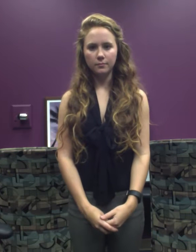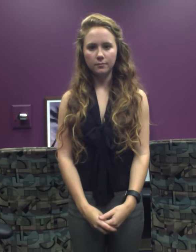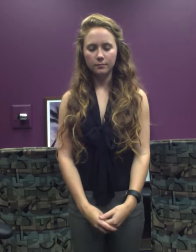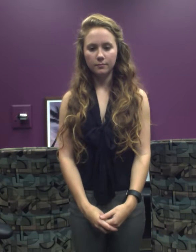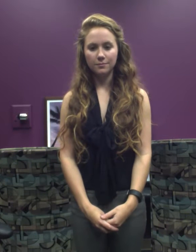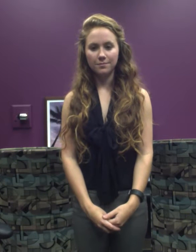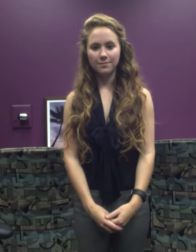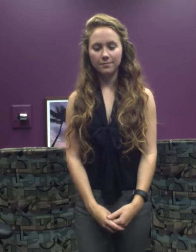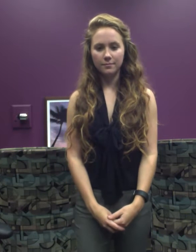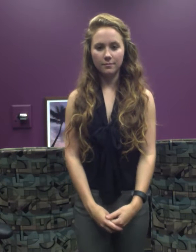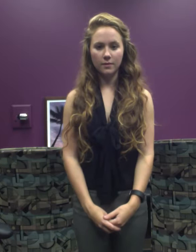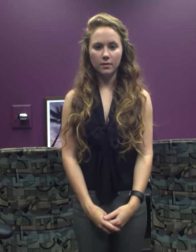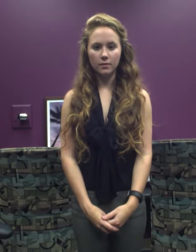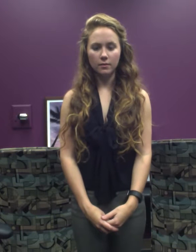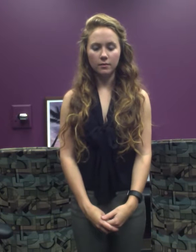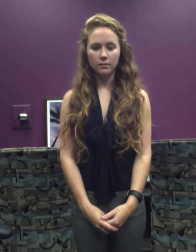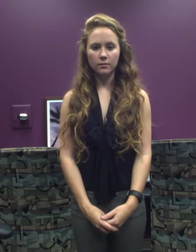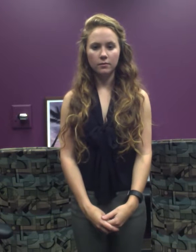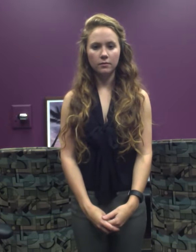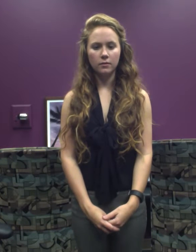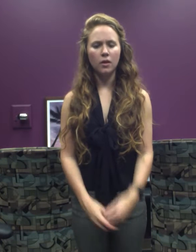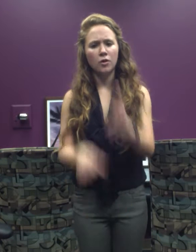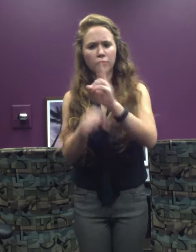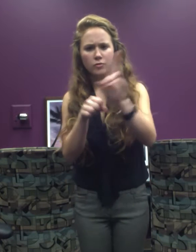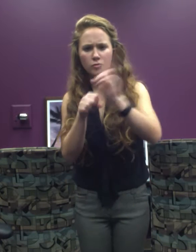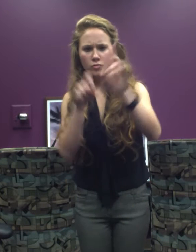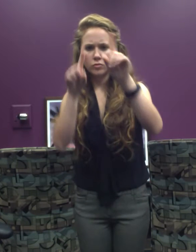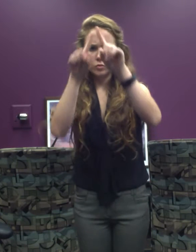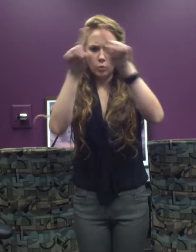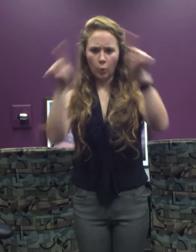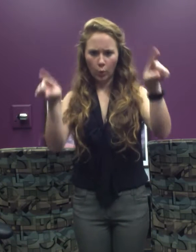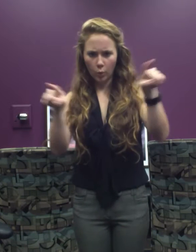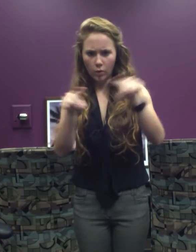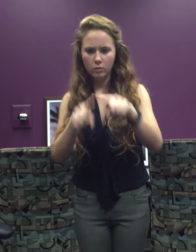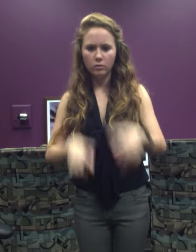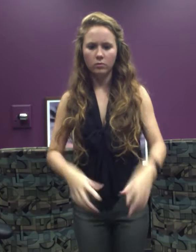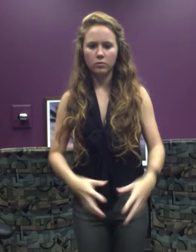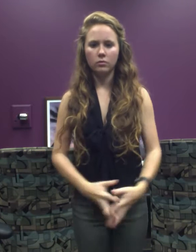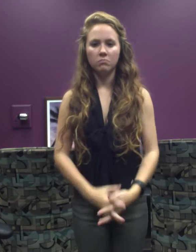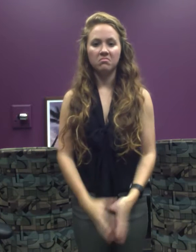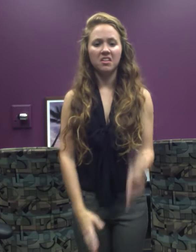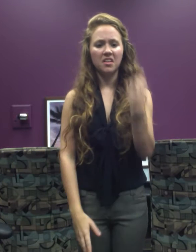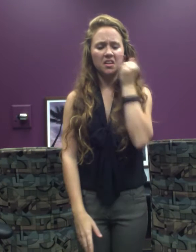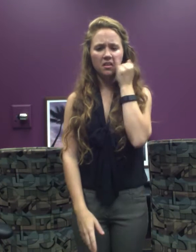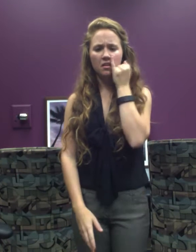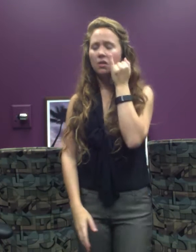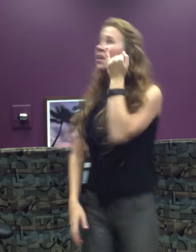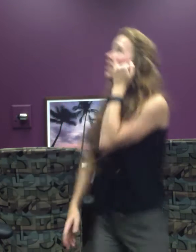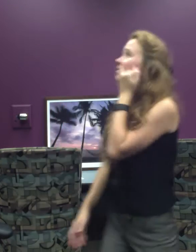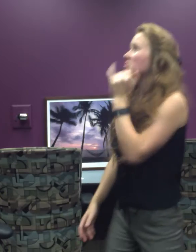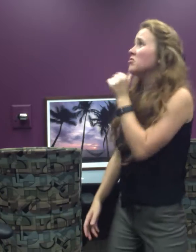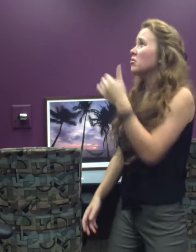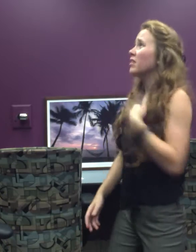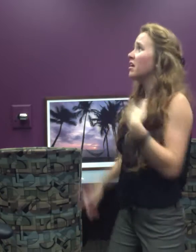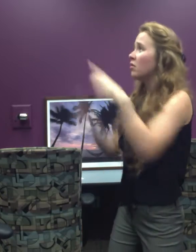So you have to rely on your triangle. What's your triangle at home? Just do the best you can with a ruler.